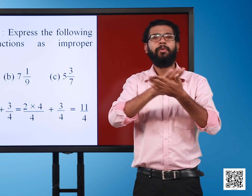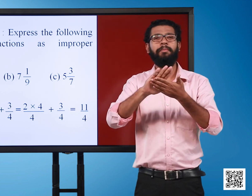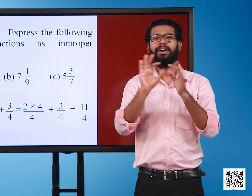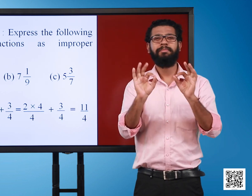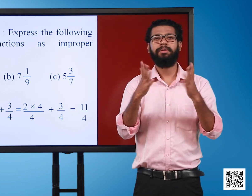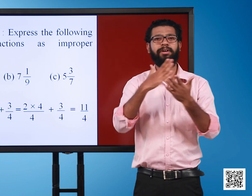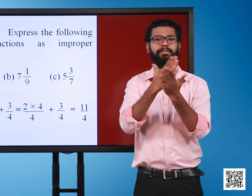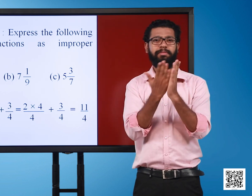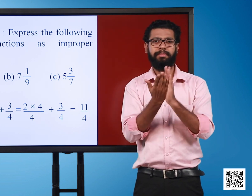7.